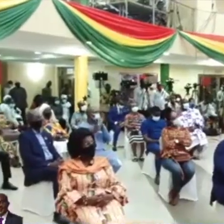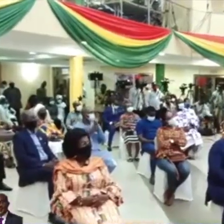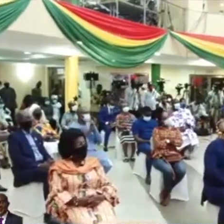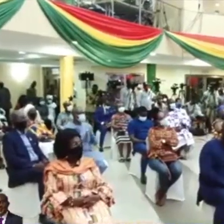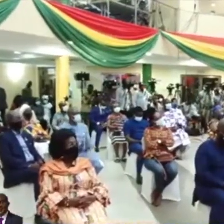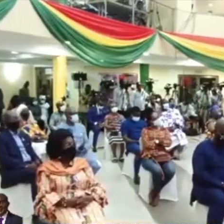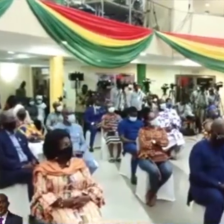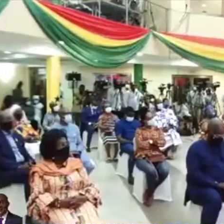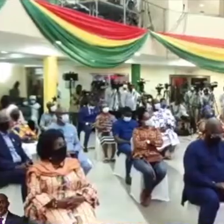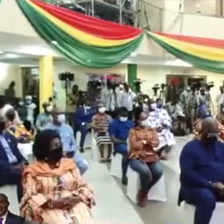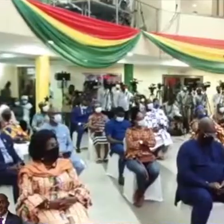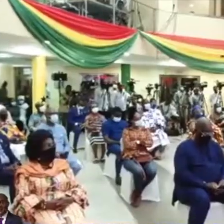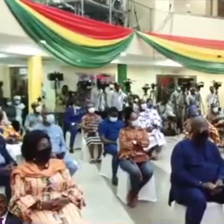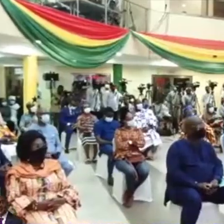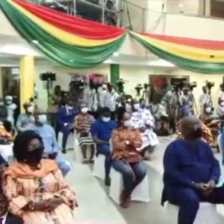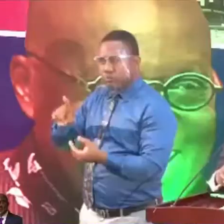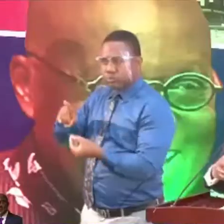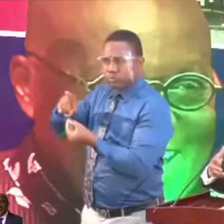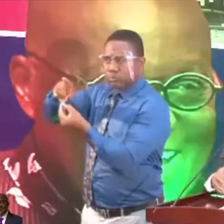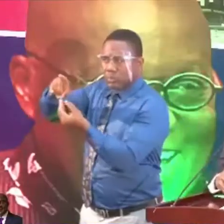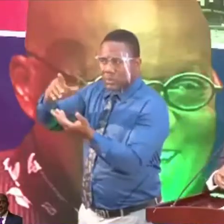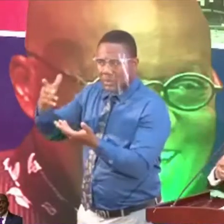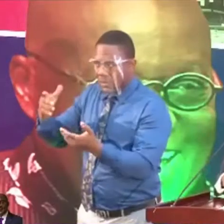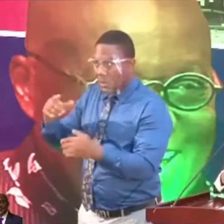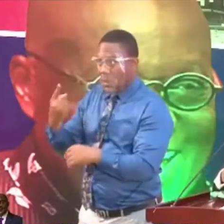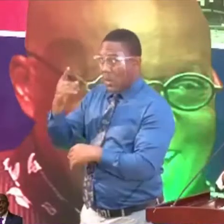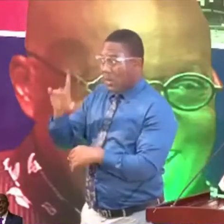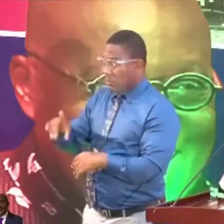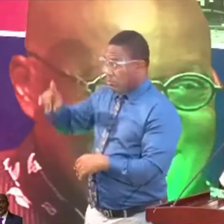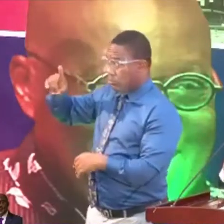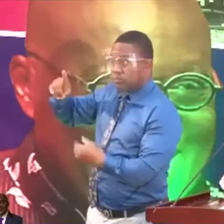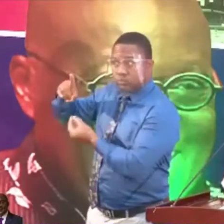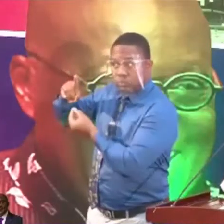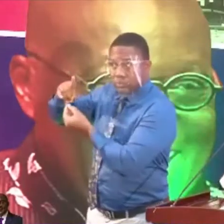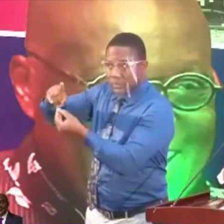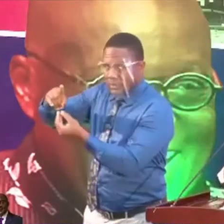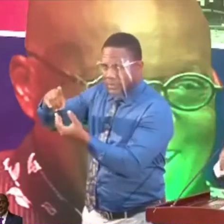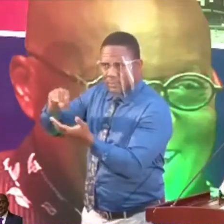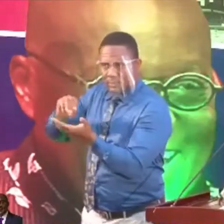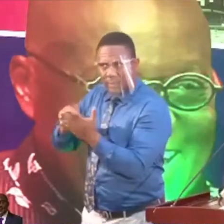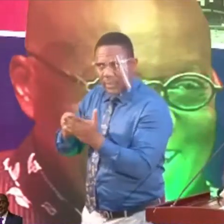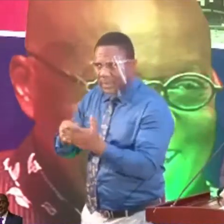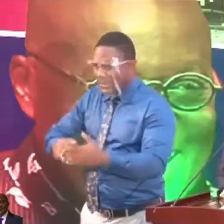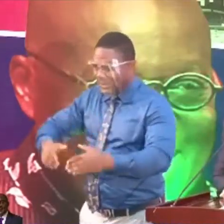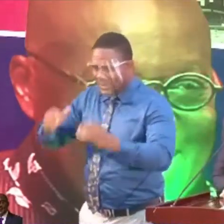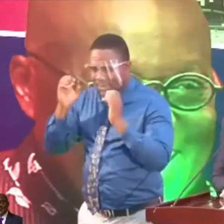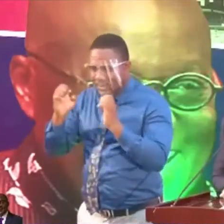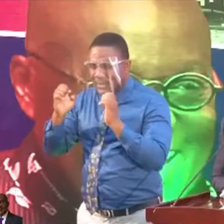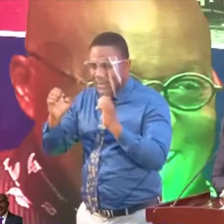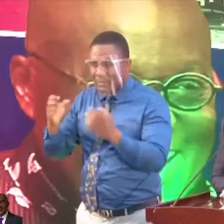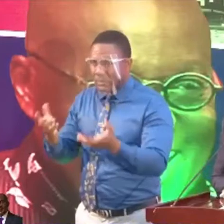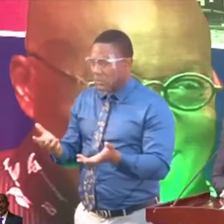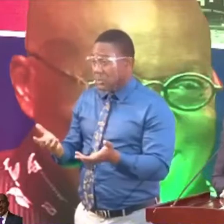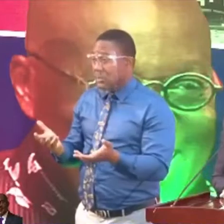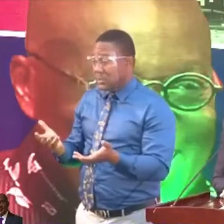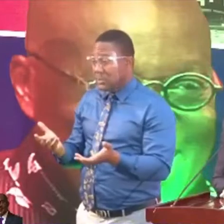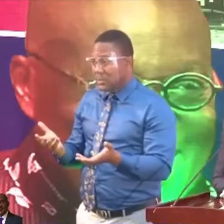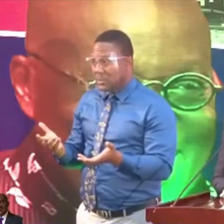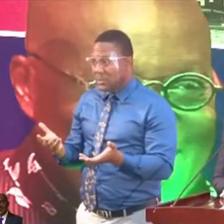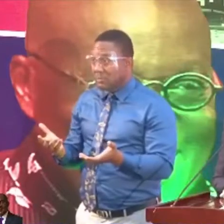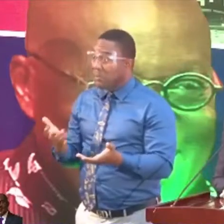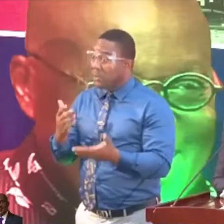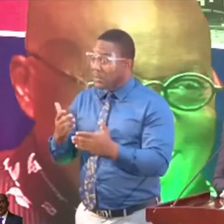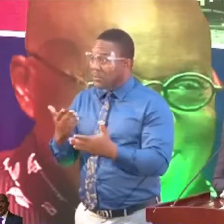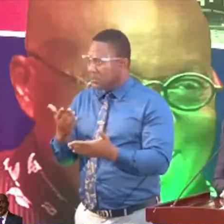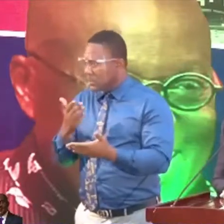And all these deliveries, when a drone is called in, it means there is a critical matter at stake. A life